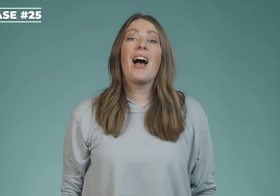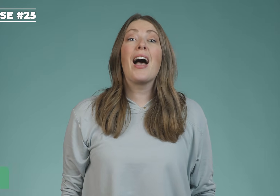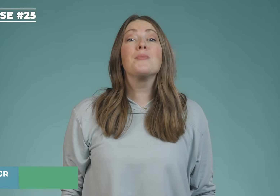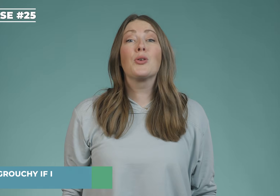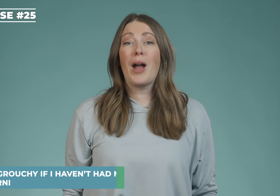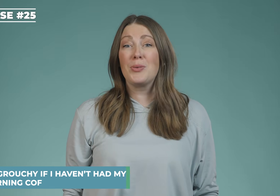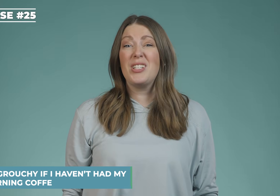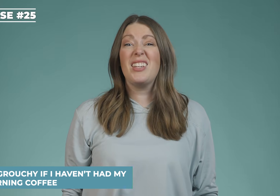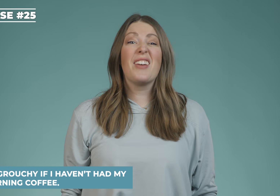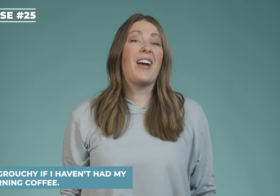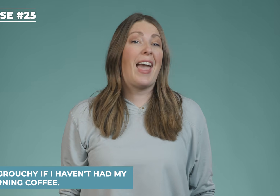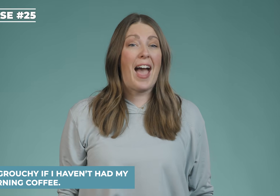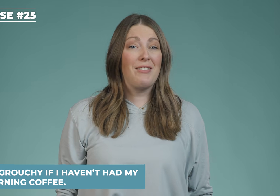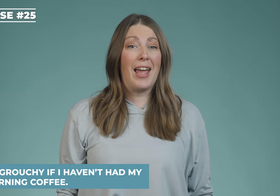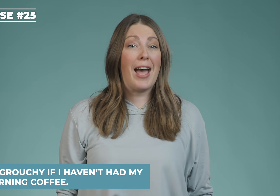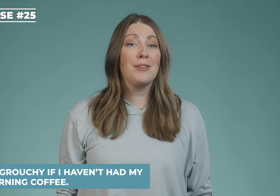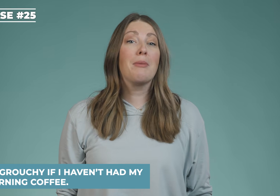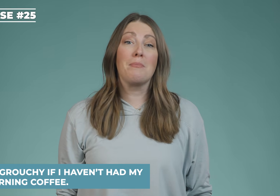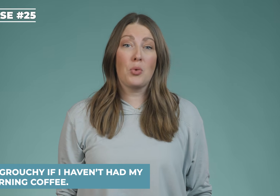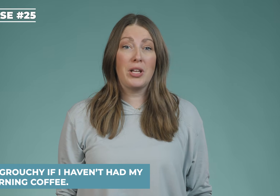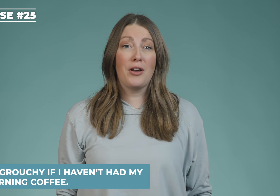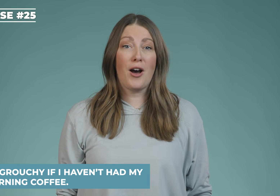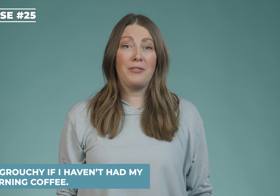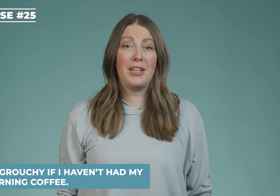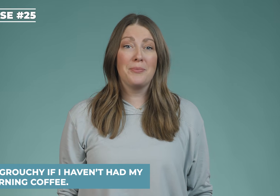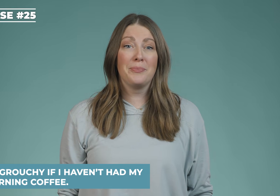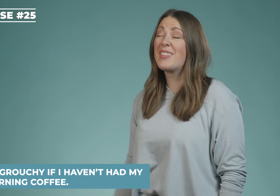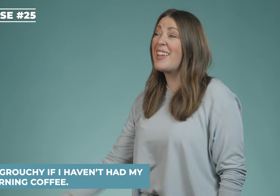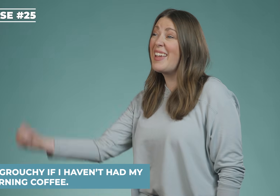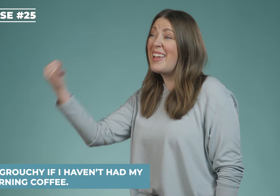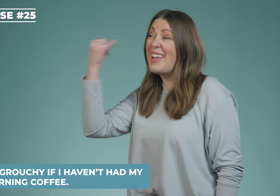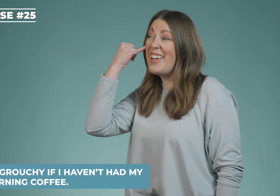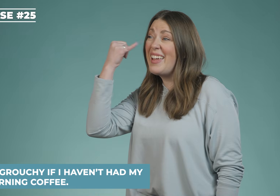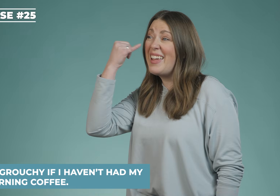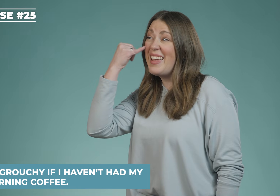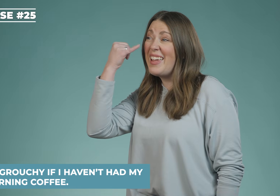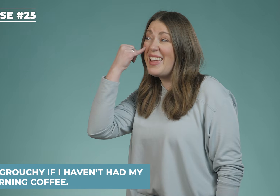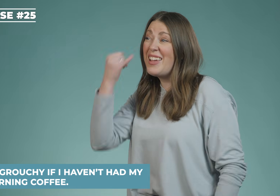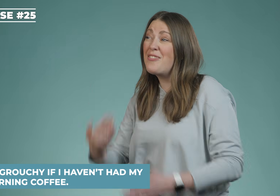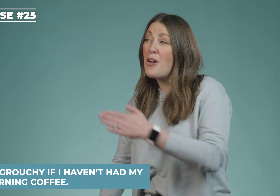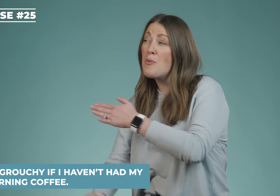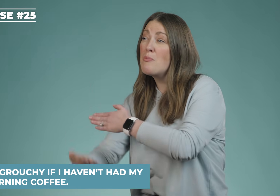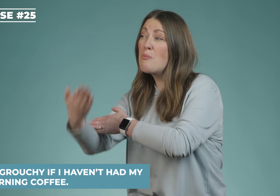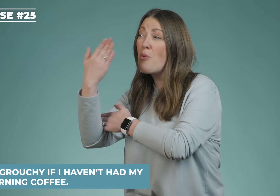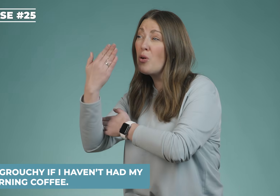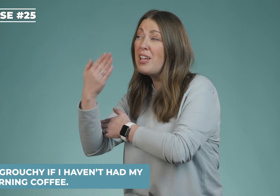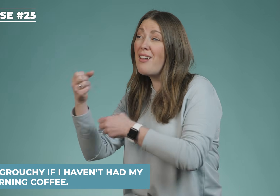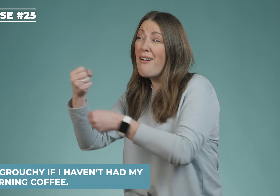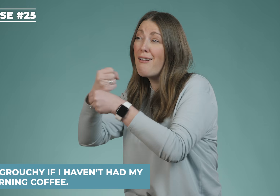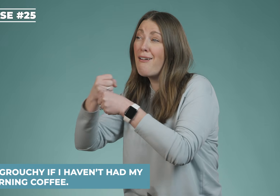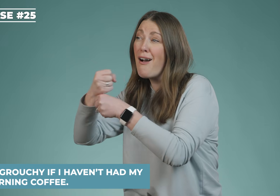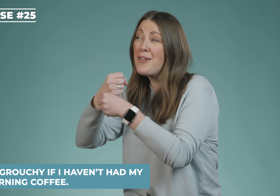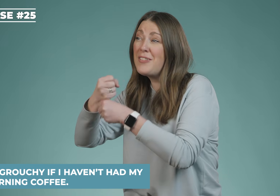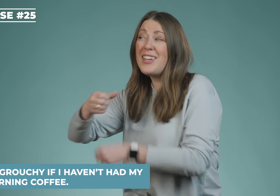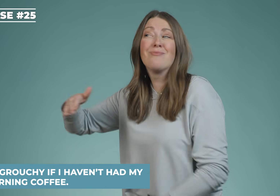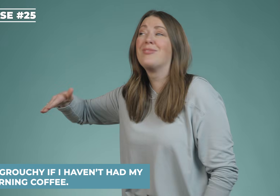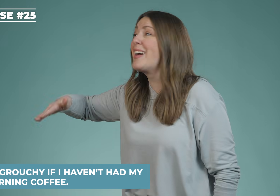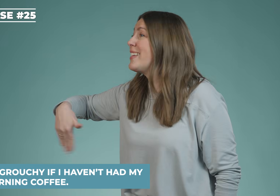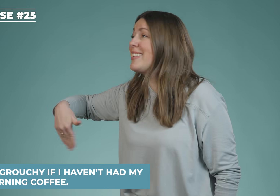I'm grouchy if I haven't had my morning coffee. If morning coffee,